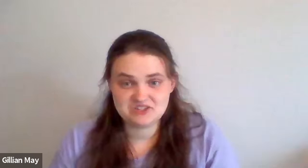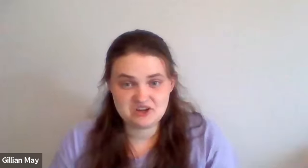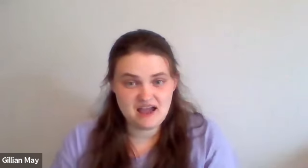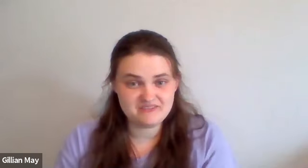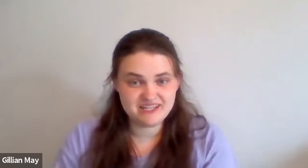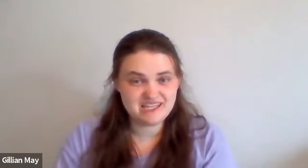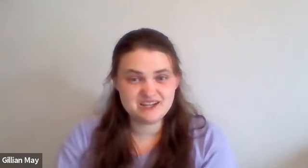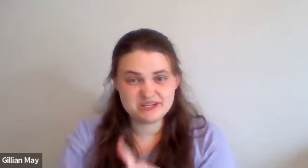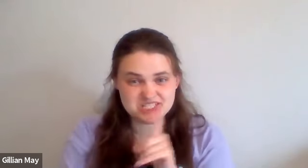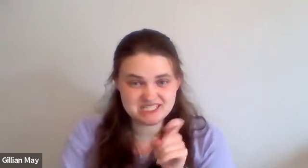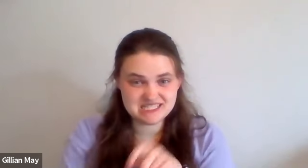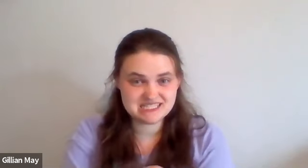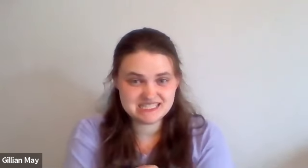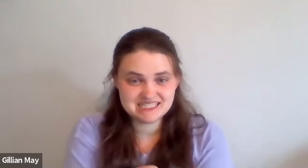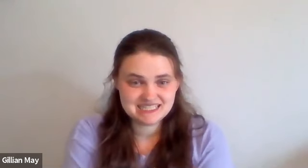y'all have any questions?